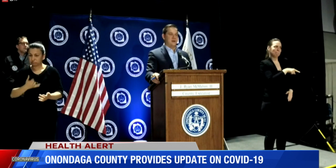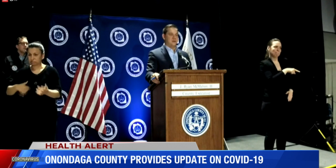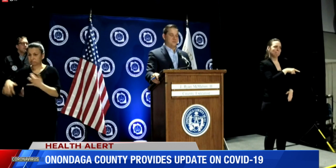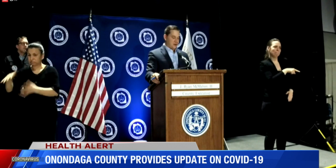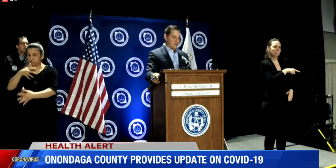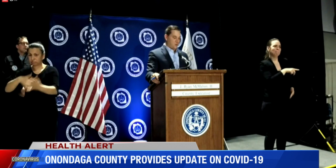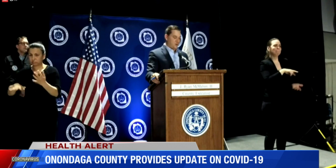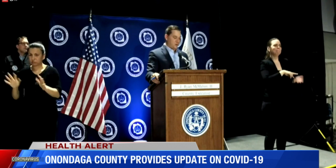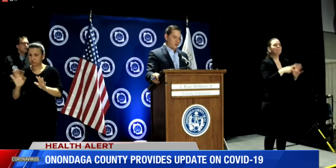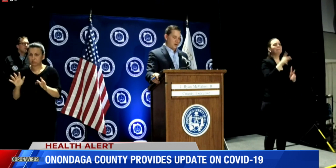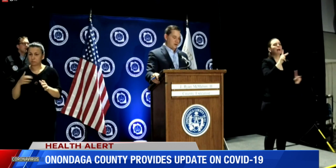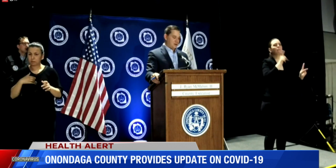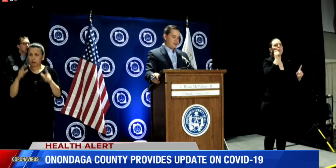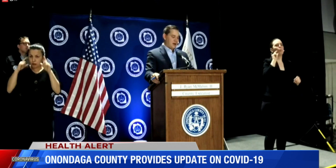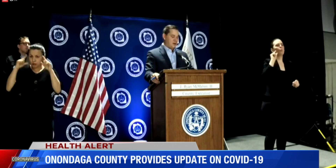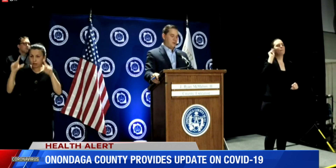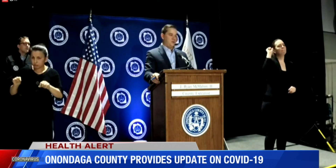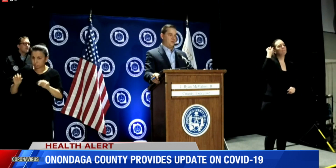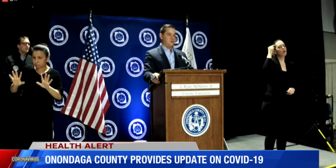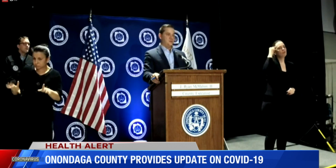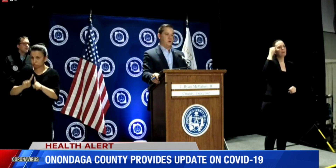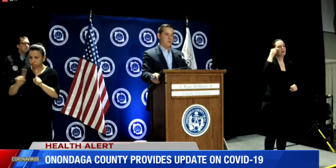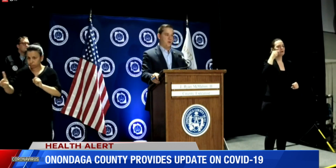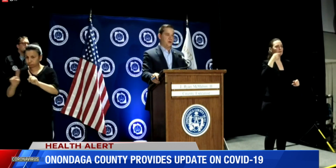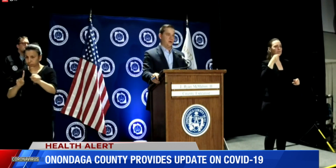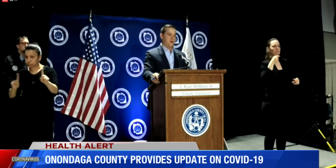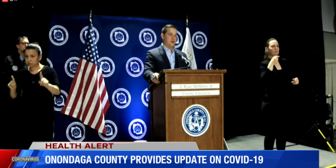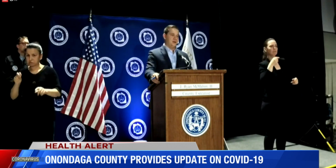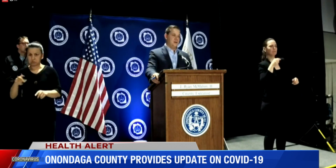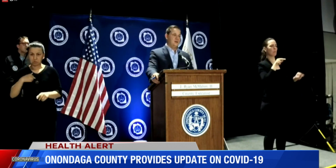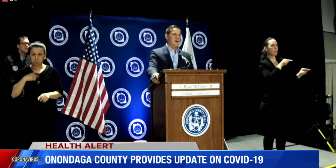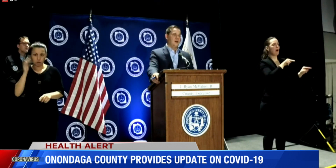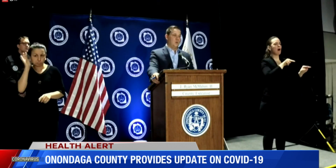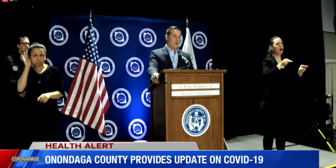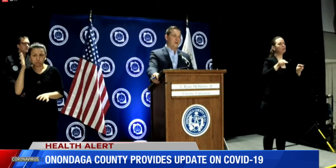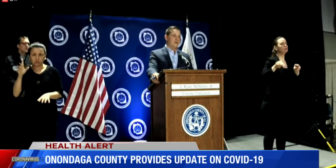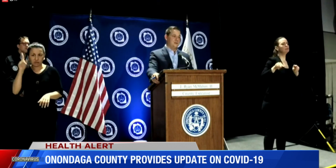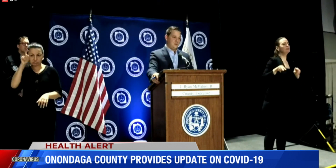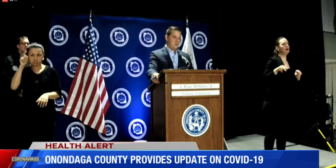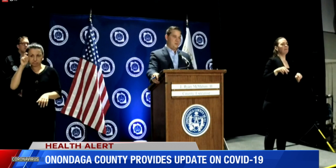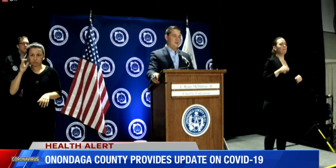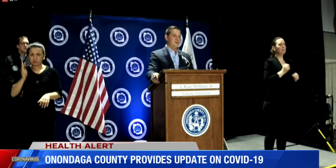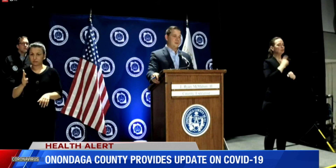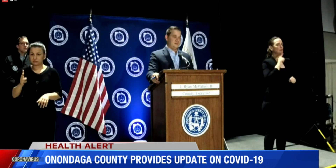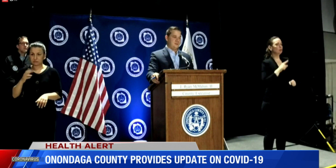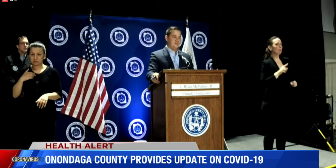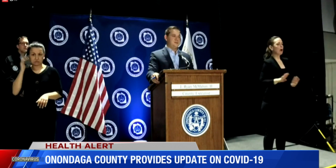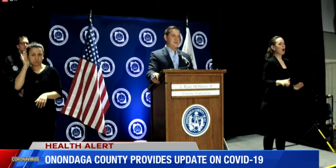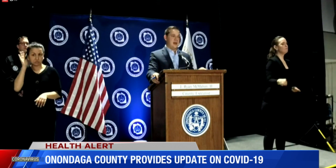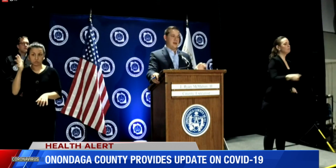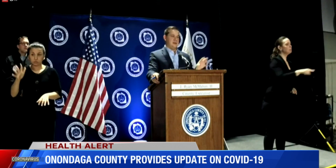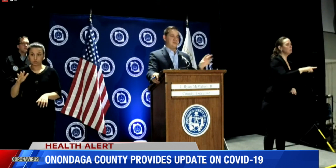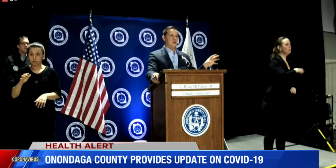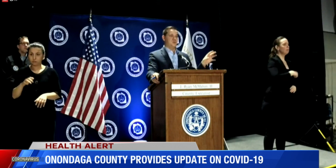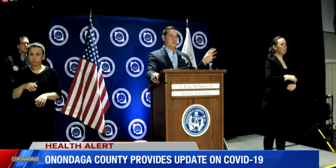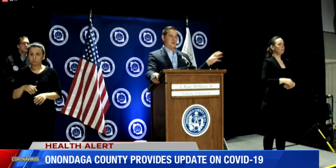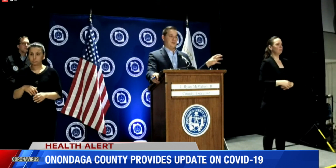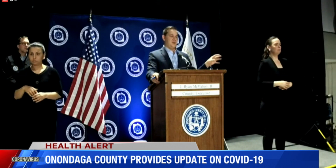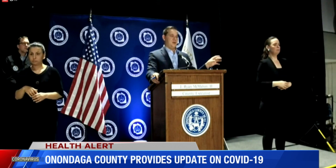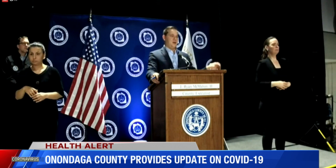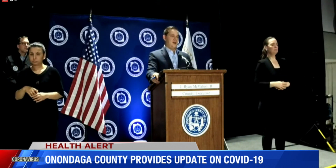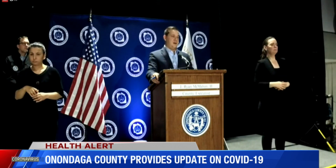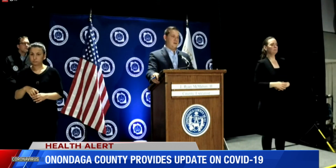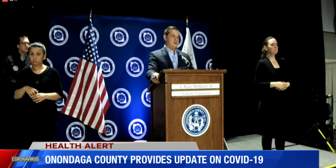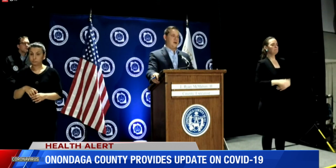be hearing about them. So I think we're doing okay. I know the university's been a great partner and working to stay in touch with